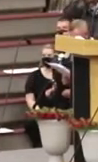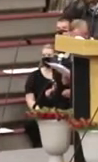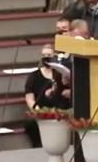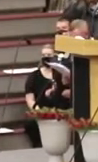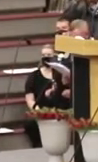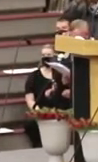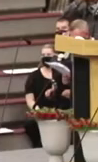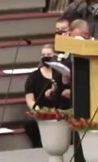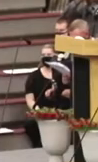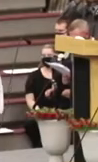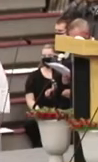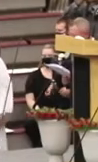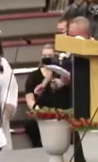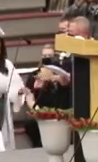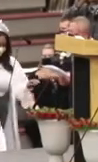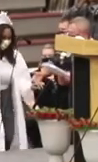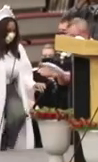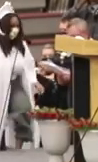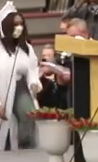Hadra Sajid.